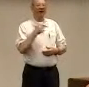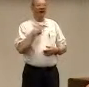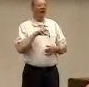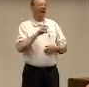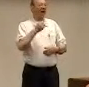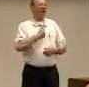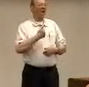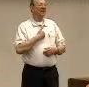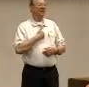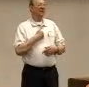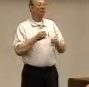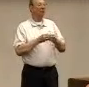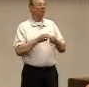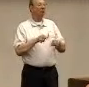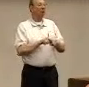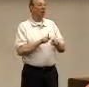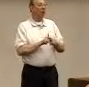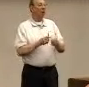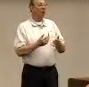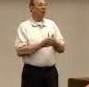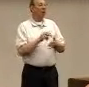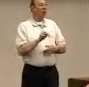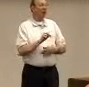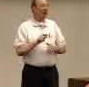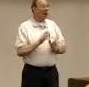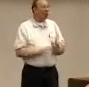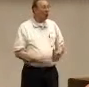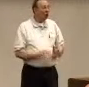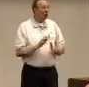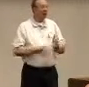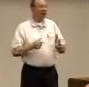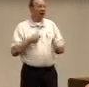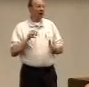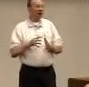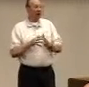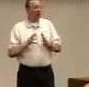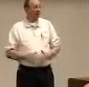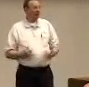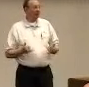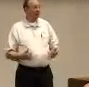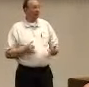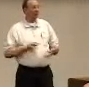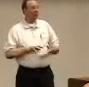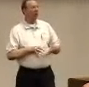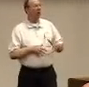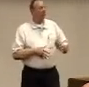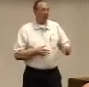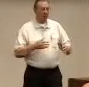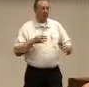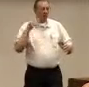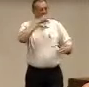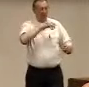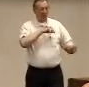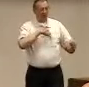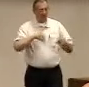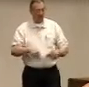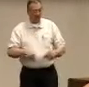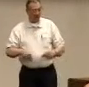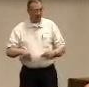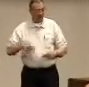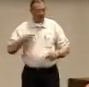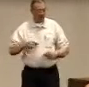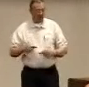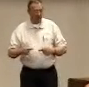the work, I now find myself feeling more like a New Zealander in many ways than I do like an American. And it's a really weird feeling to be